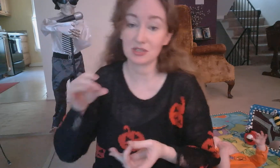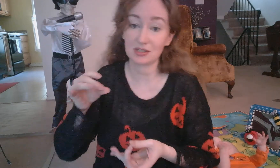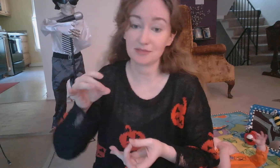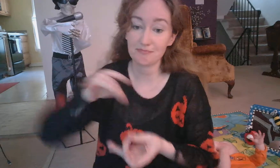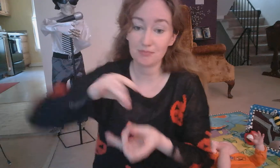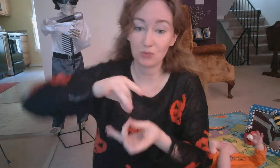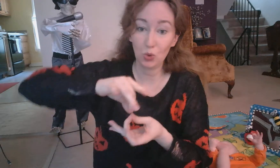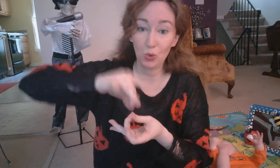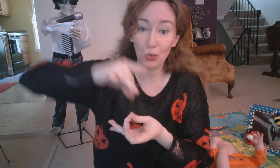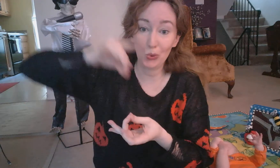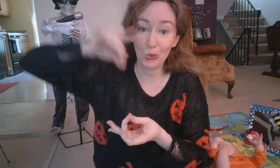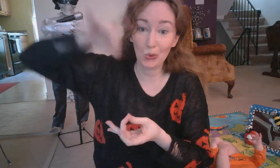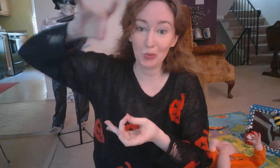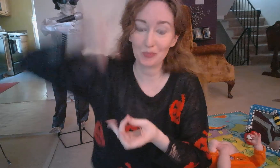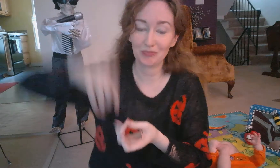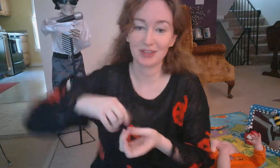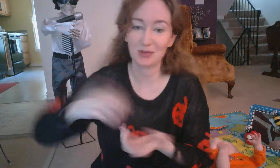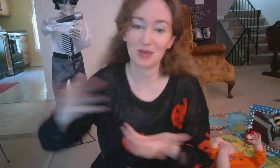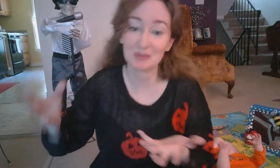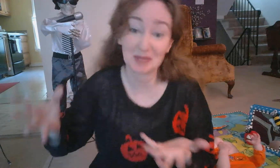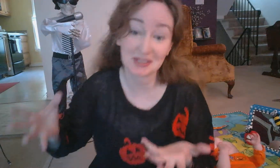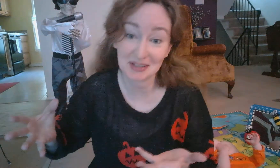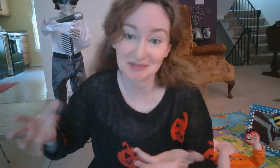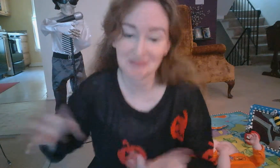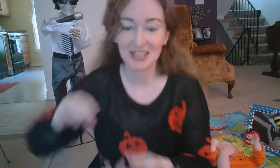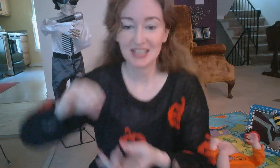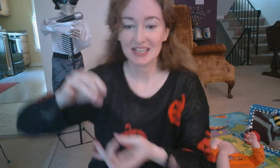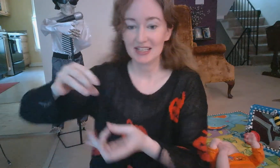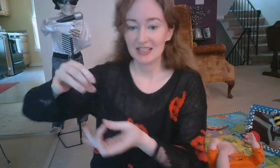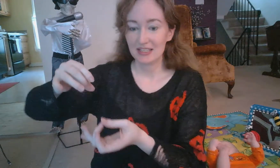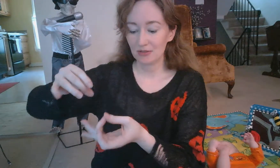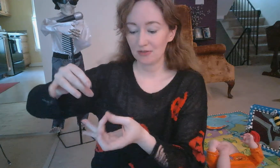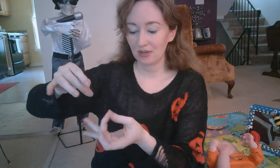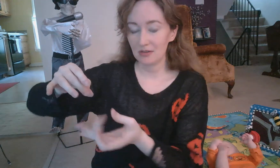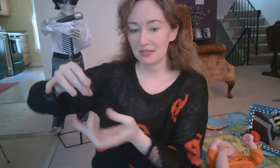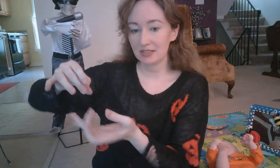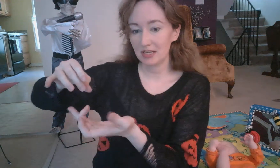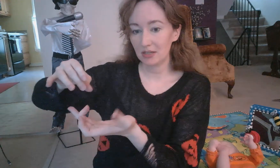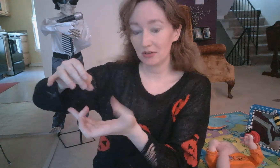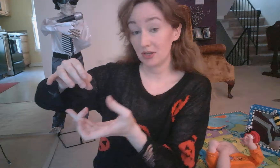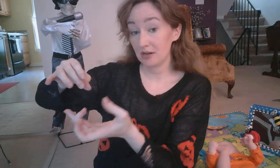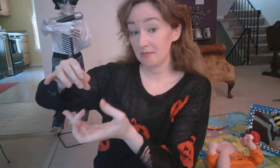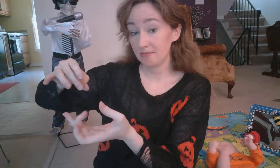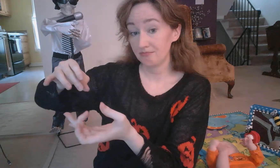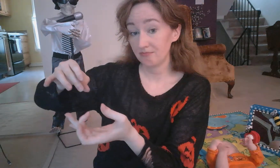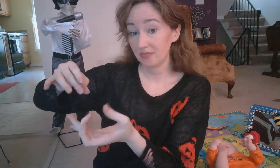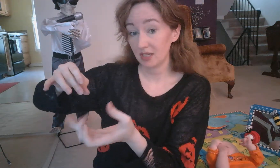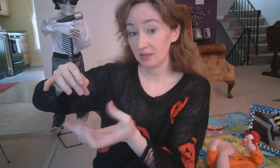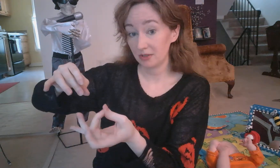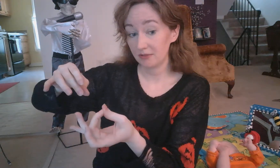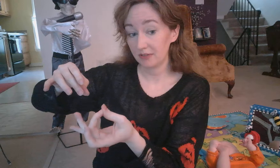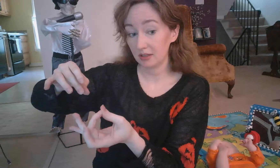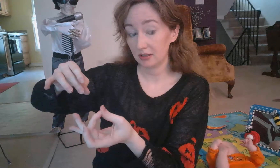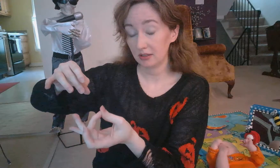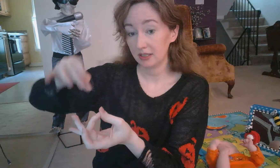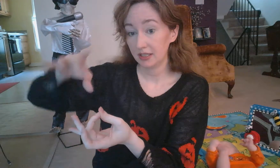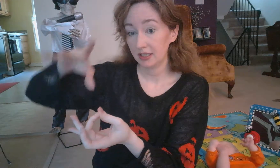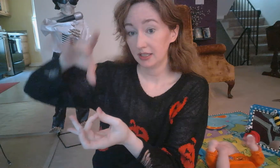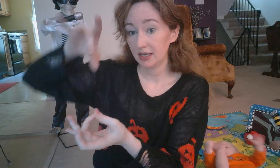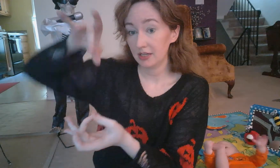Ghost. Ooh. You don't have to make the sound. So for ghost, take your thumb and your middle finger and your